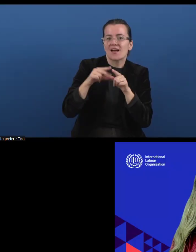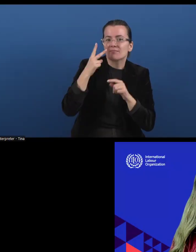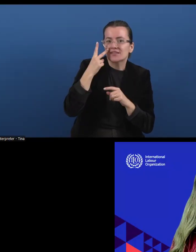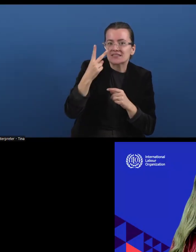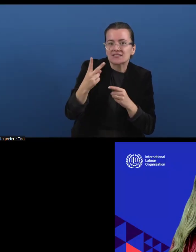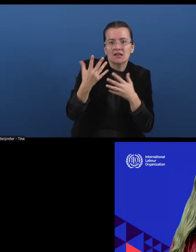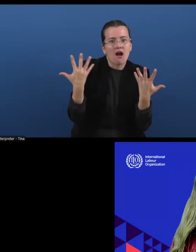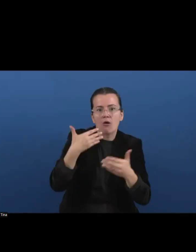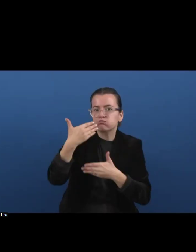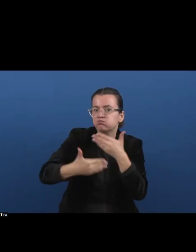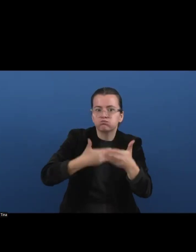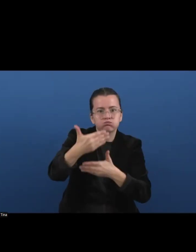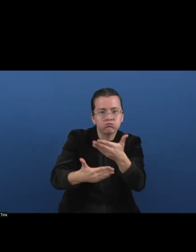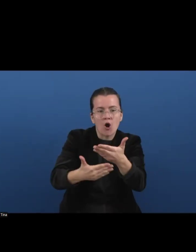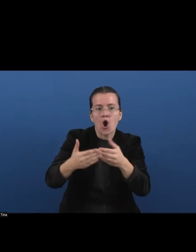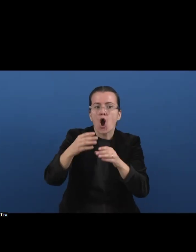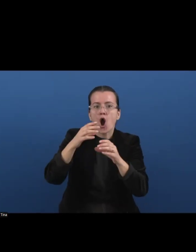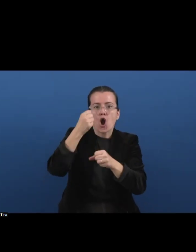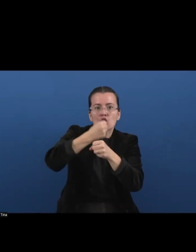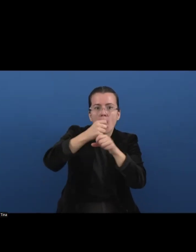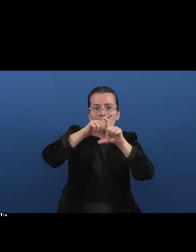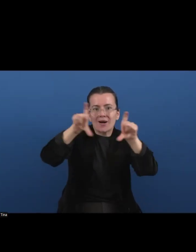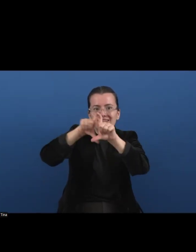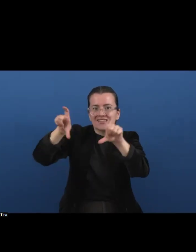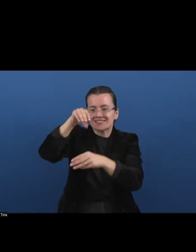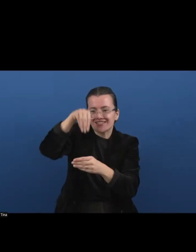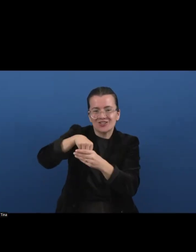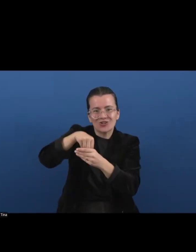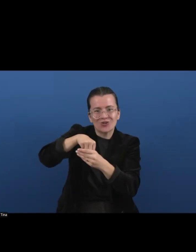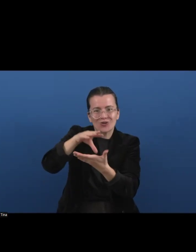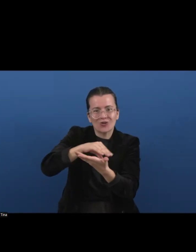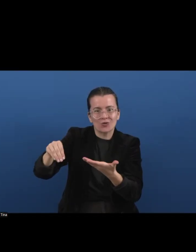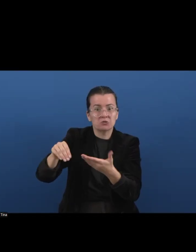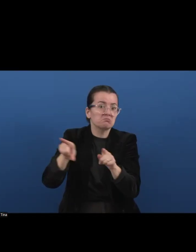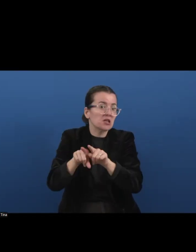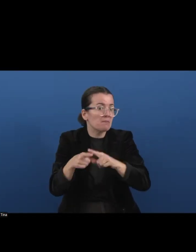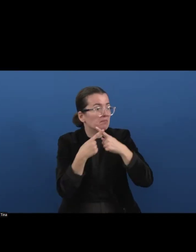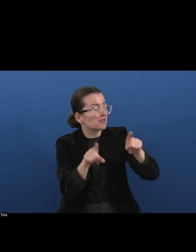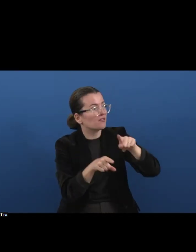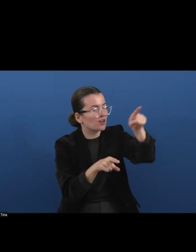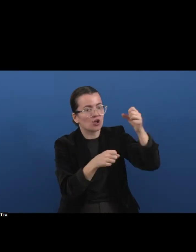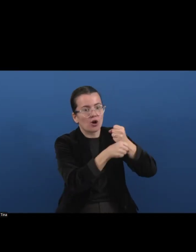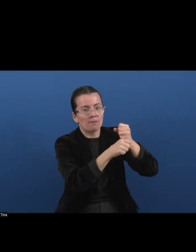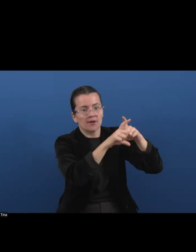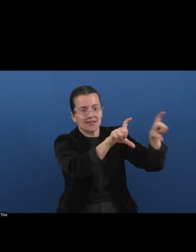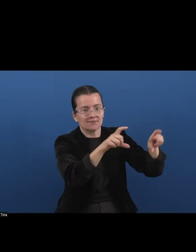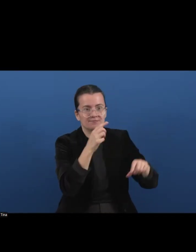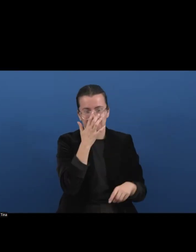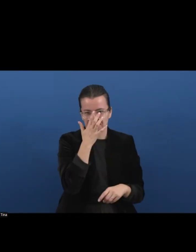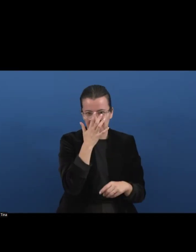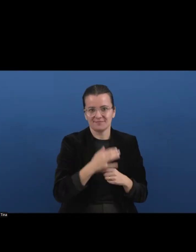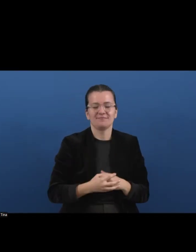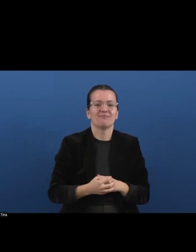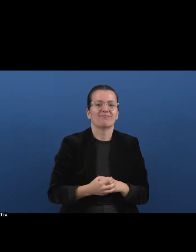Thank you. Thank you, Jürgen. Good morning, good afternoon, good evening, everyone. I'm very happy to be